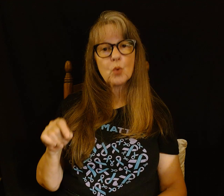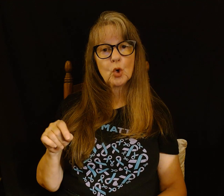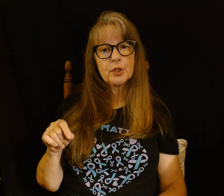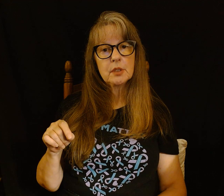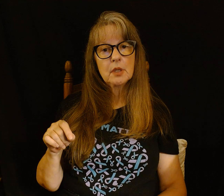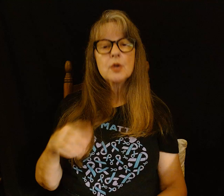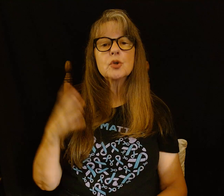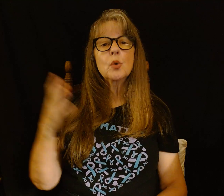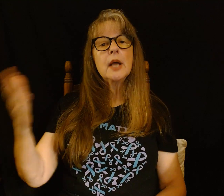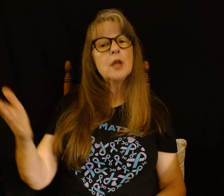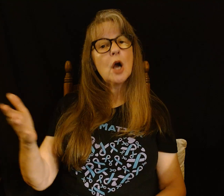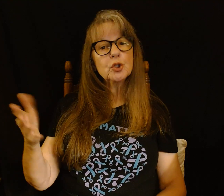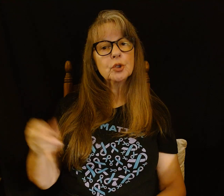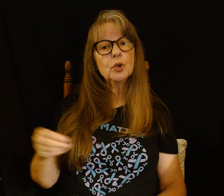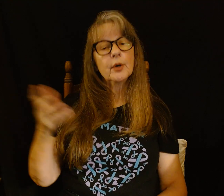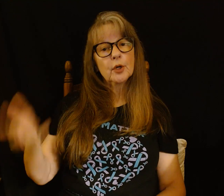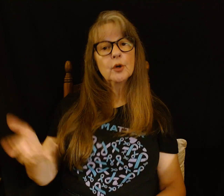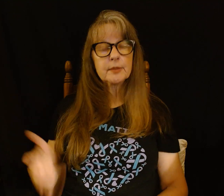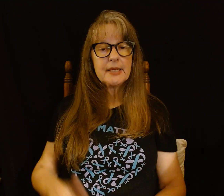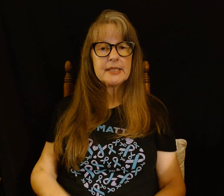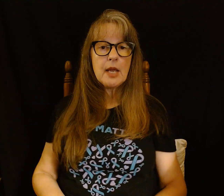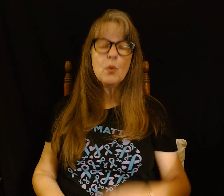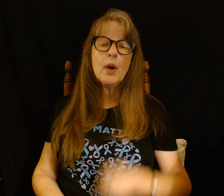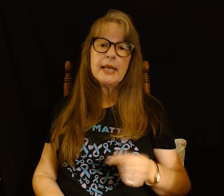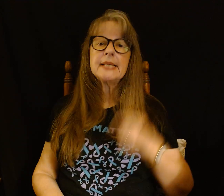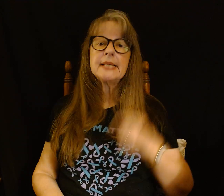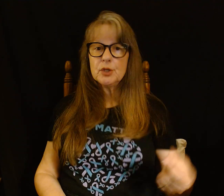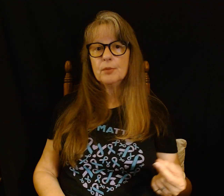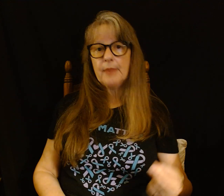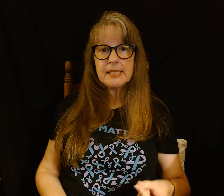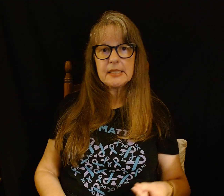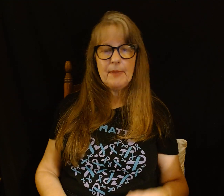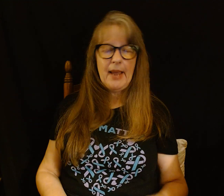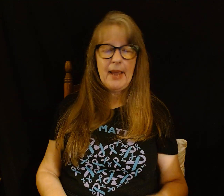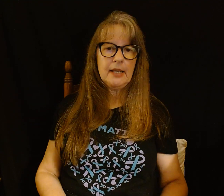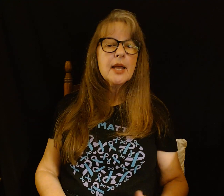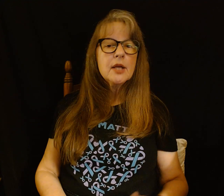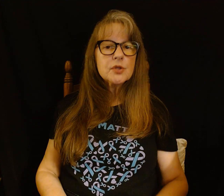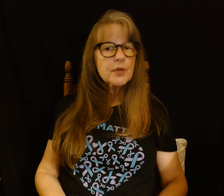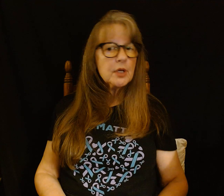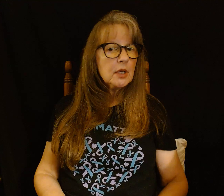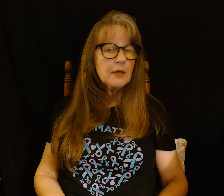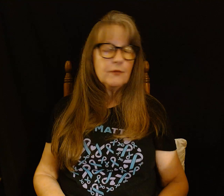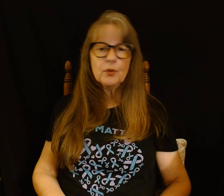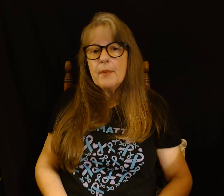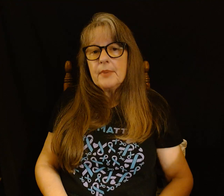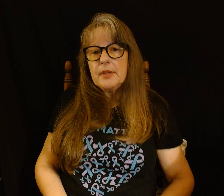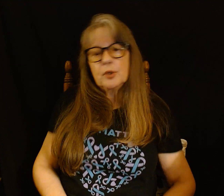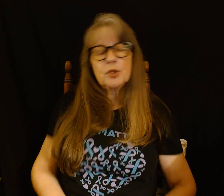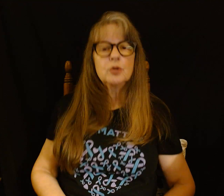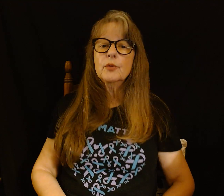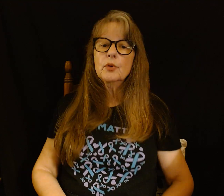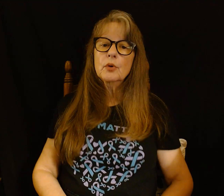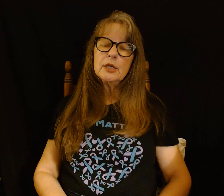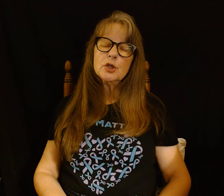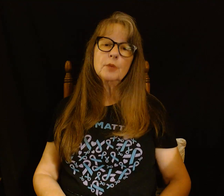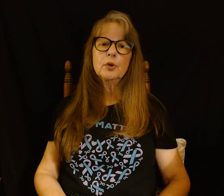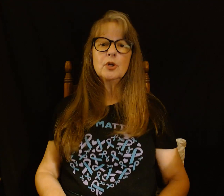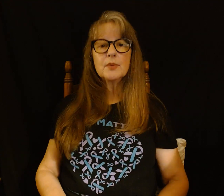worse. So a doctor or a nurse may say, what exacerbates the pain? And so then if you're helping that person, or if you're an interpreter, you would say,